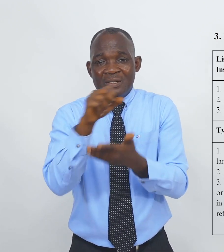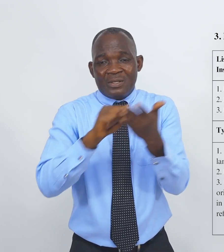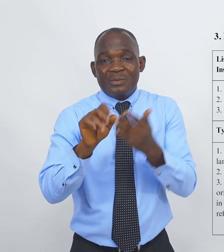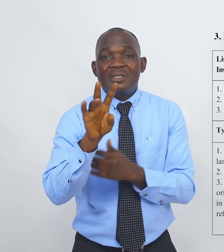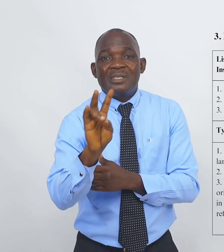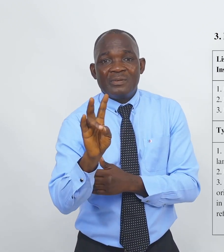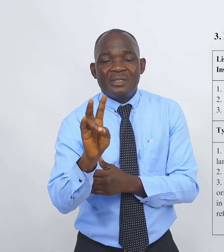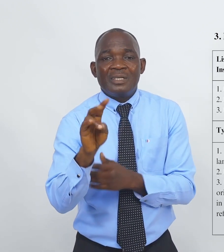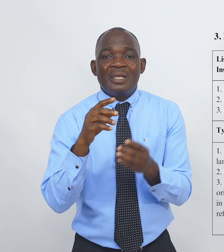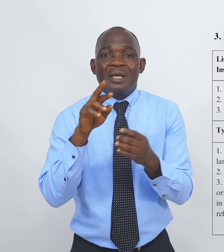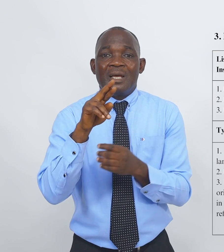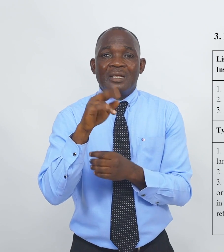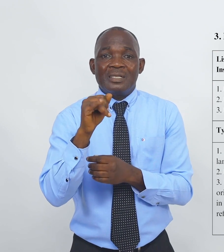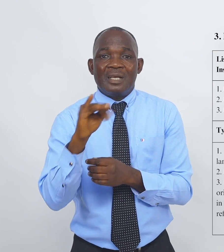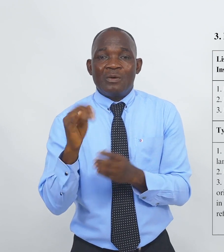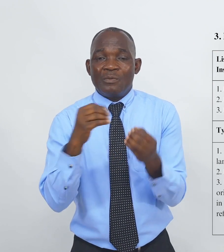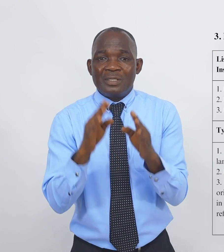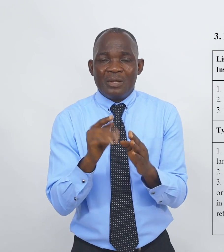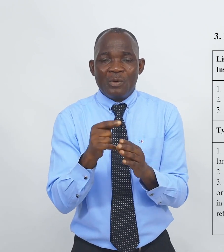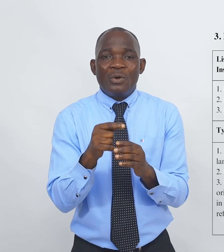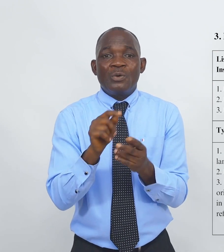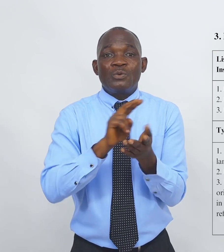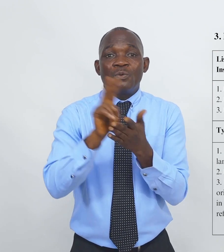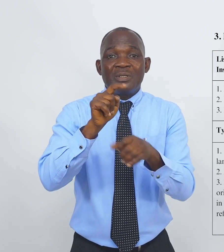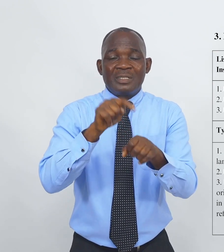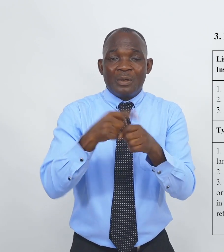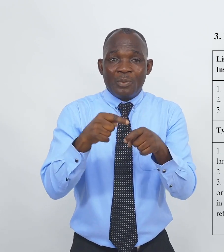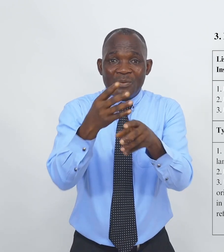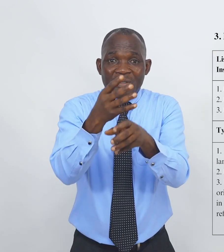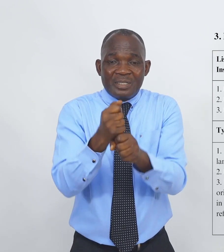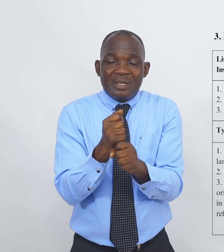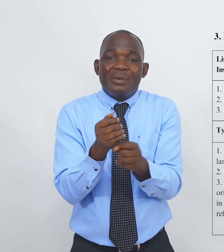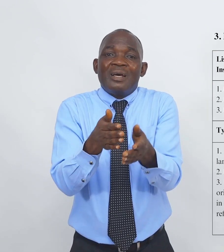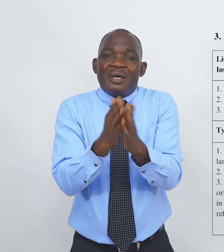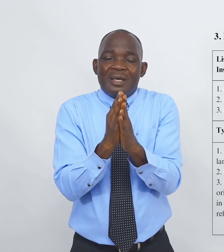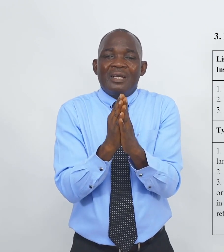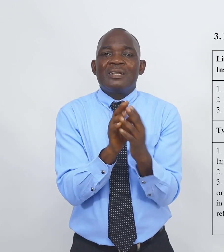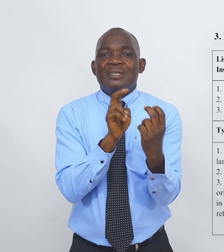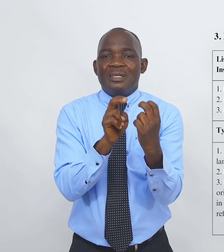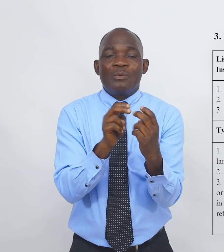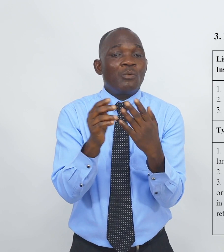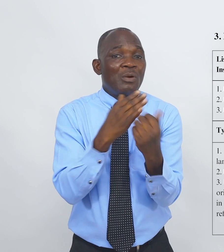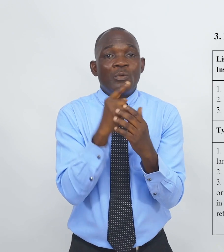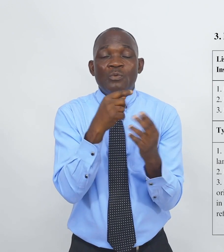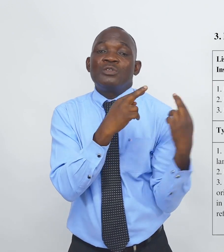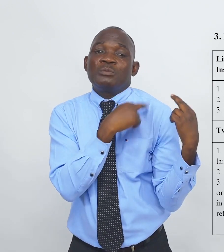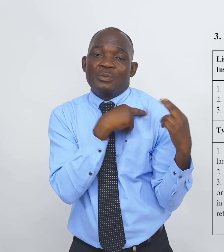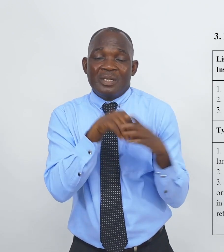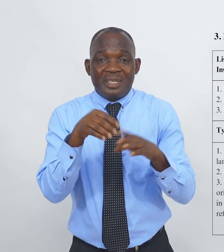subsection 7, the RTI officer shall, within 14 days of receiving the request, engage the relevant persons within the